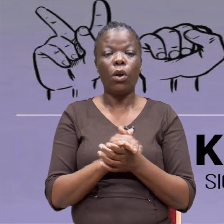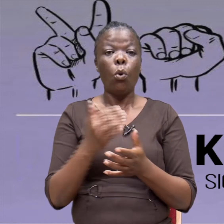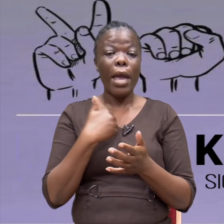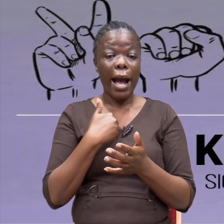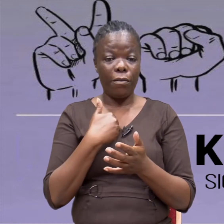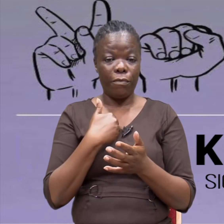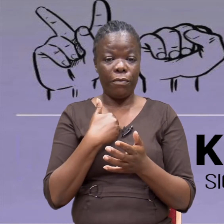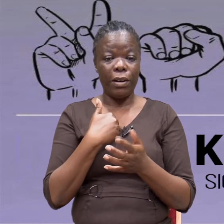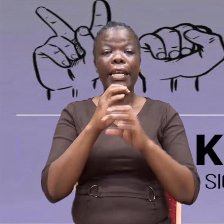We have